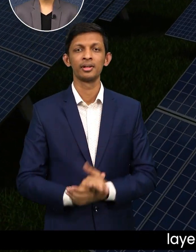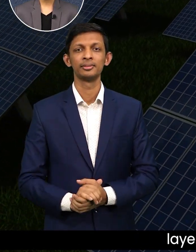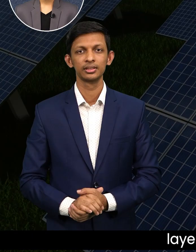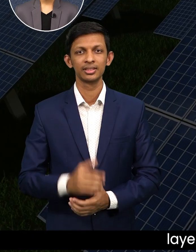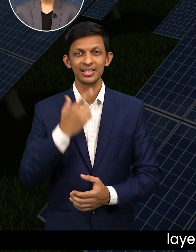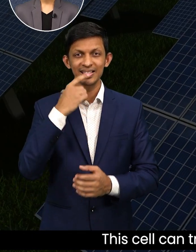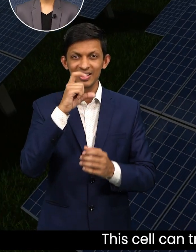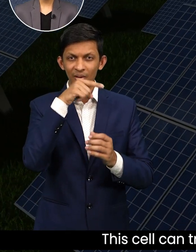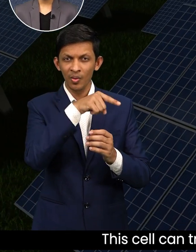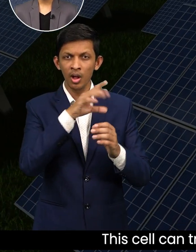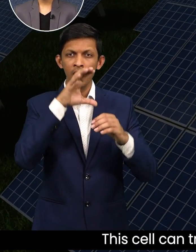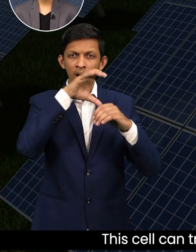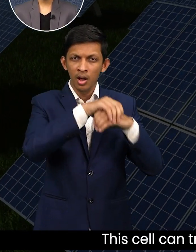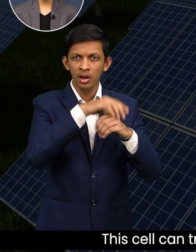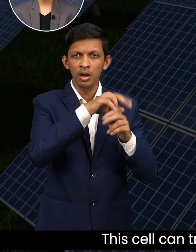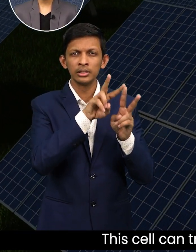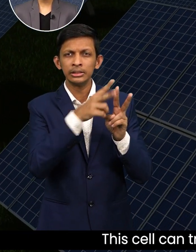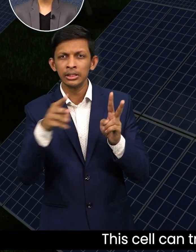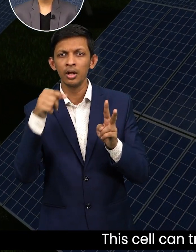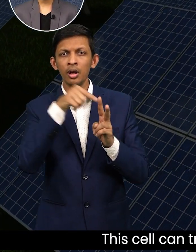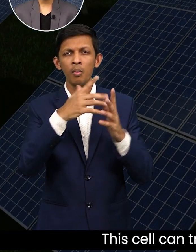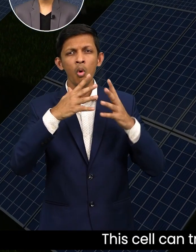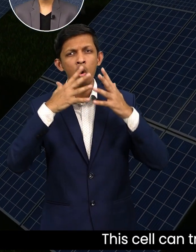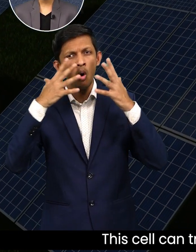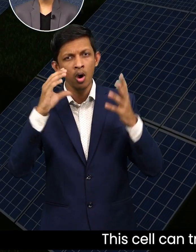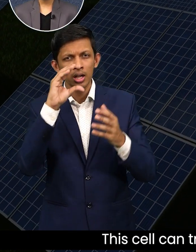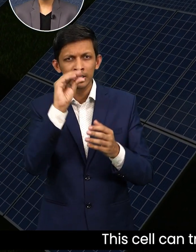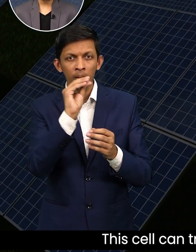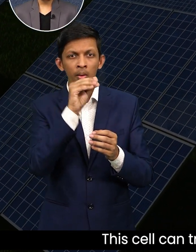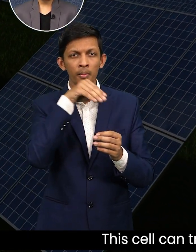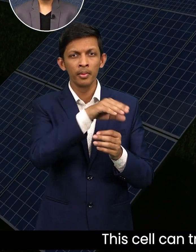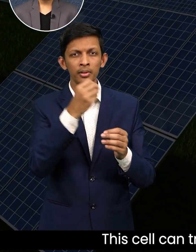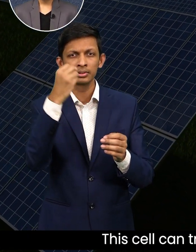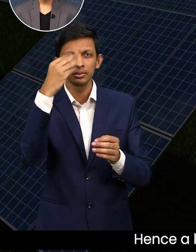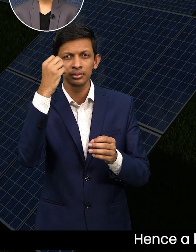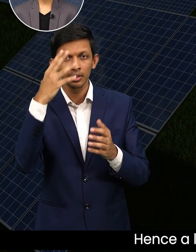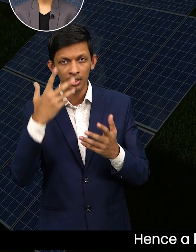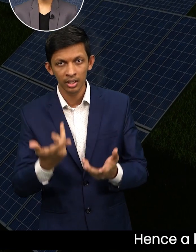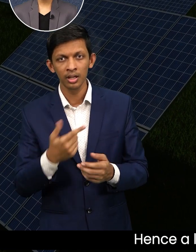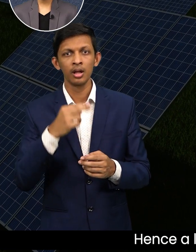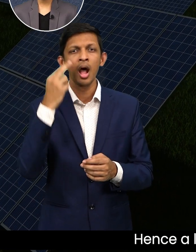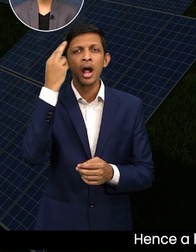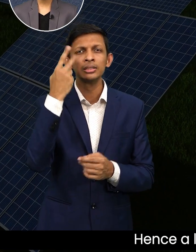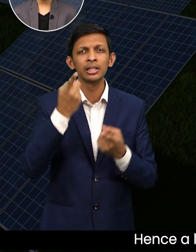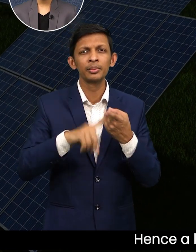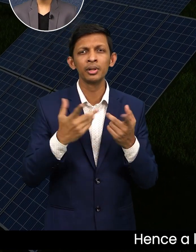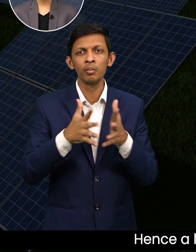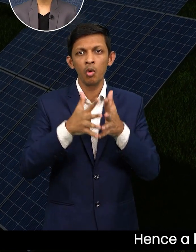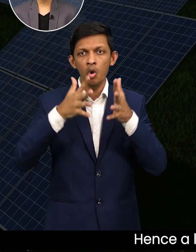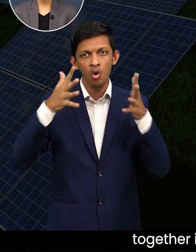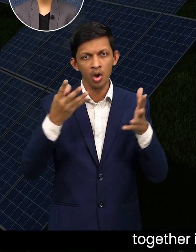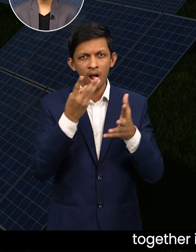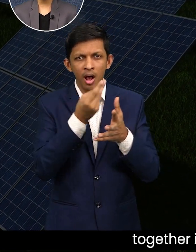layer. This cell can trap a very little amount of electricity. Hence, a large number of cells